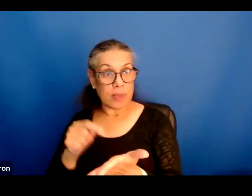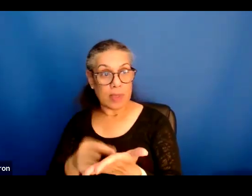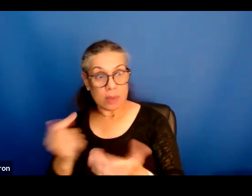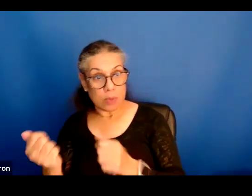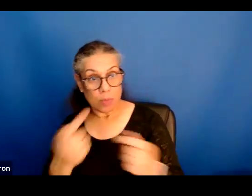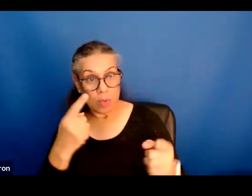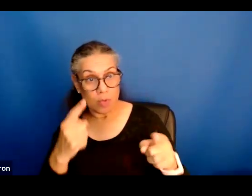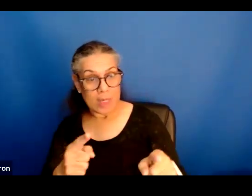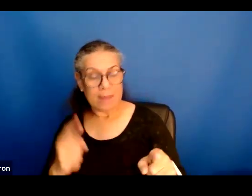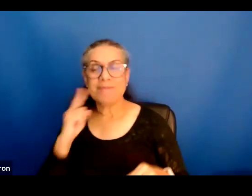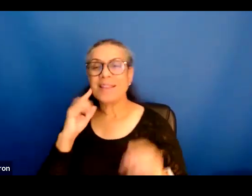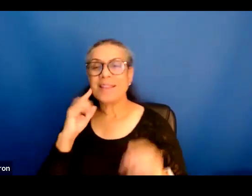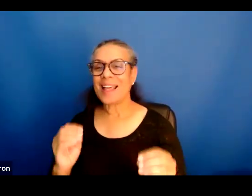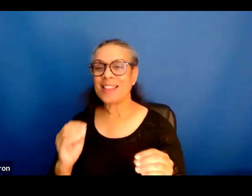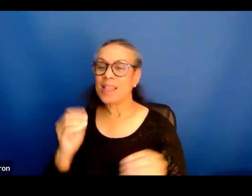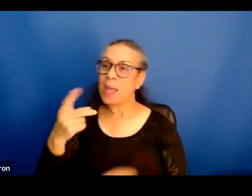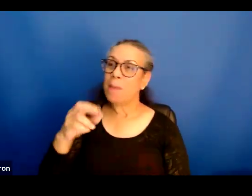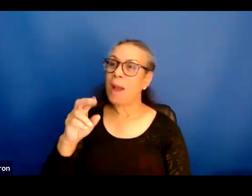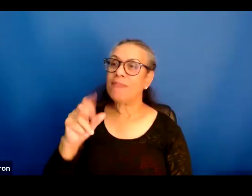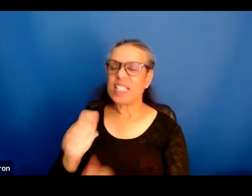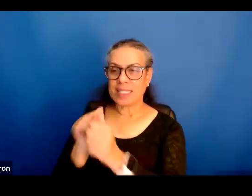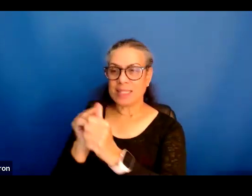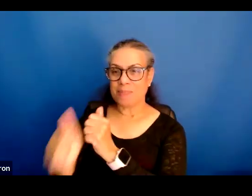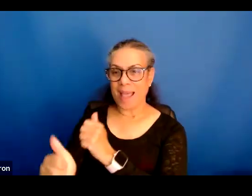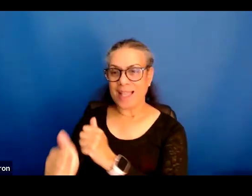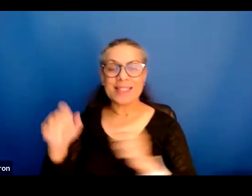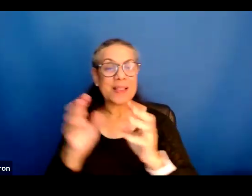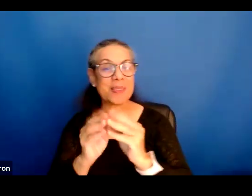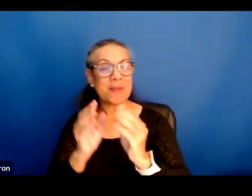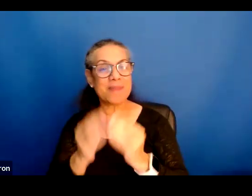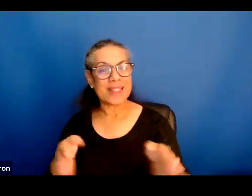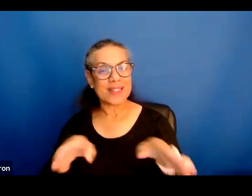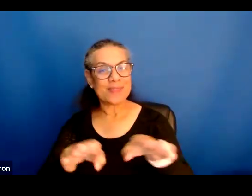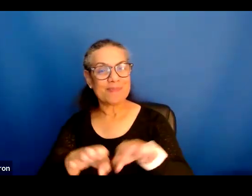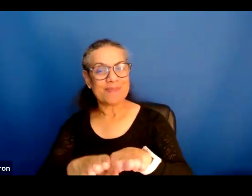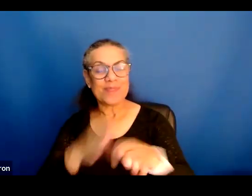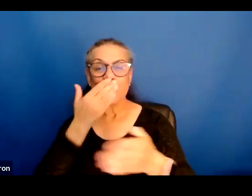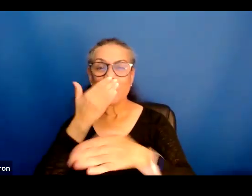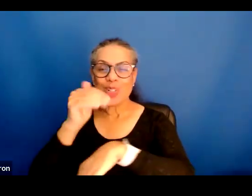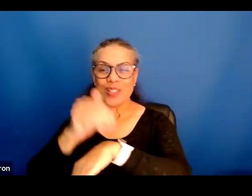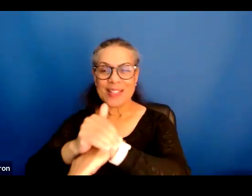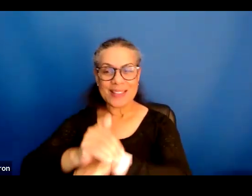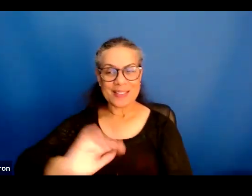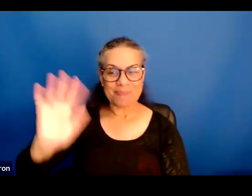consent? Unanimous Parvex, the motion is passed and the meeting is adjourned. Thank you all and have a good night.